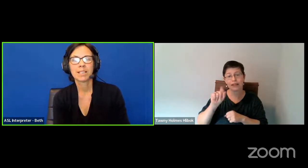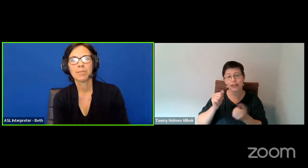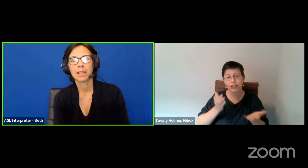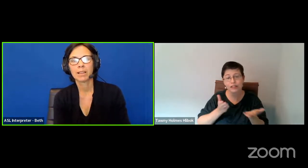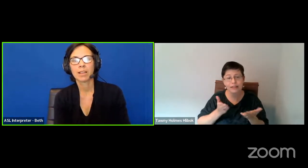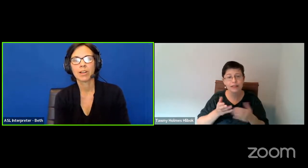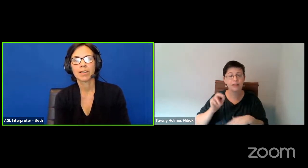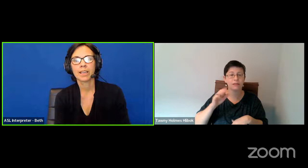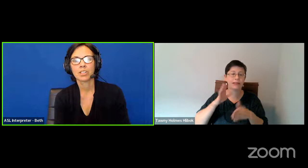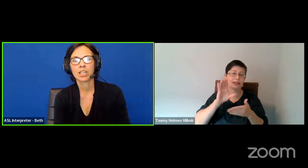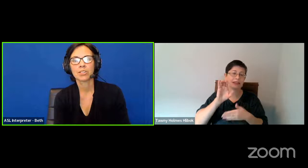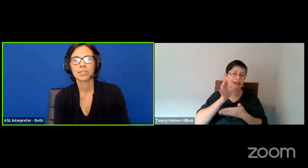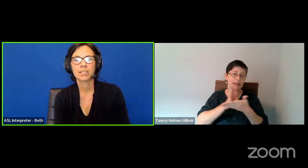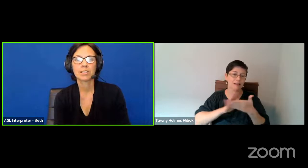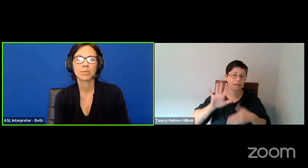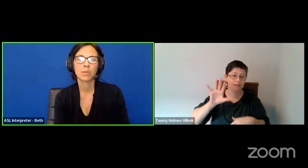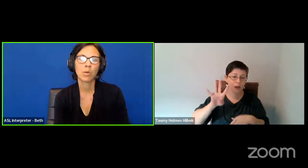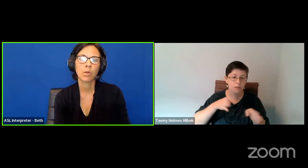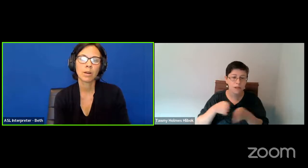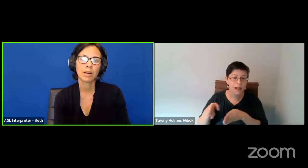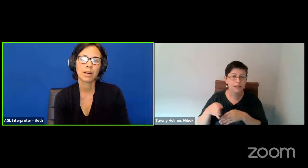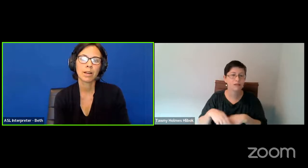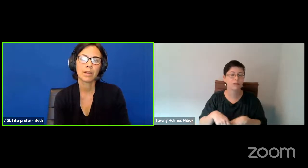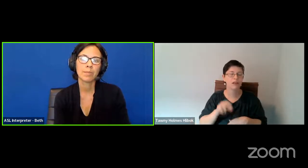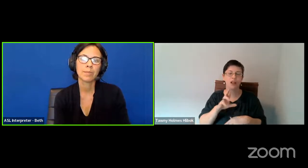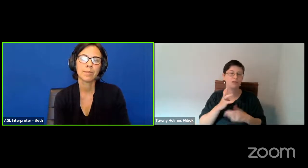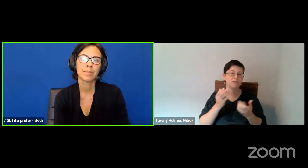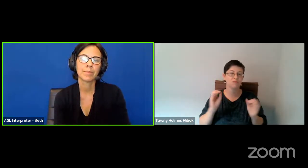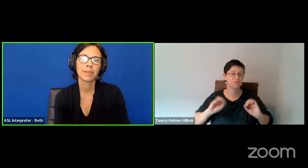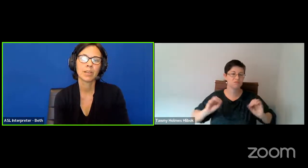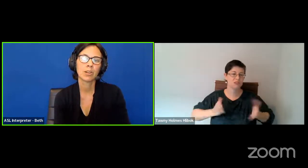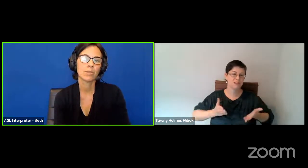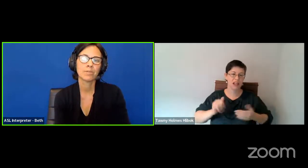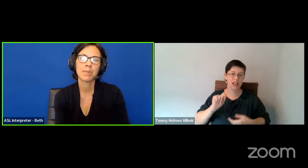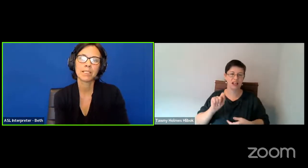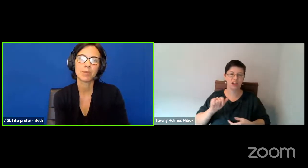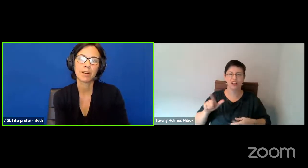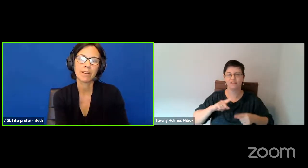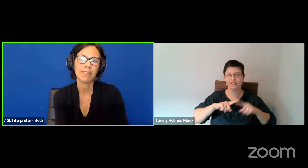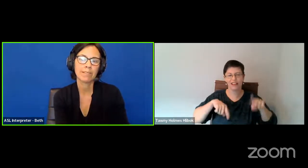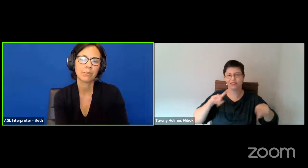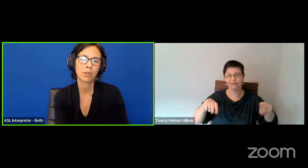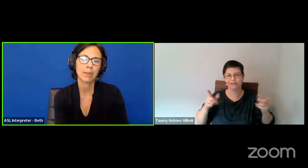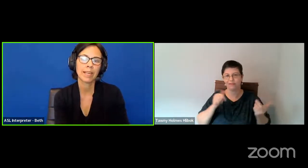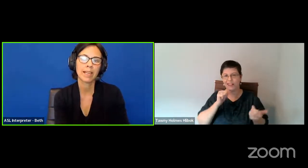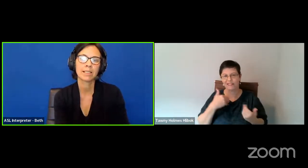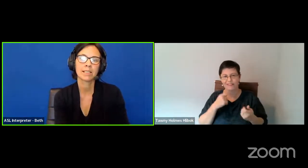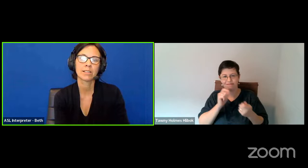Maybe some that are not in the educational system, or maybe some are on